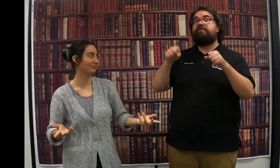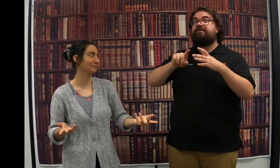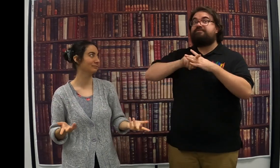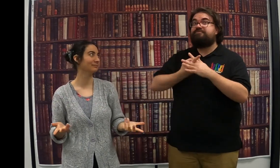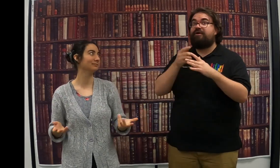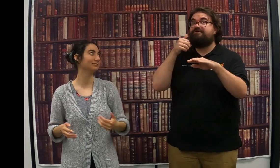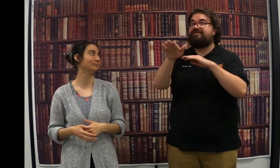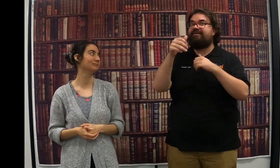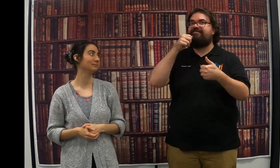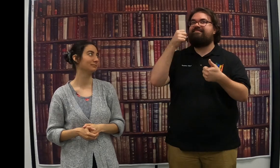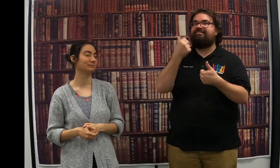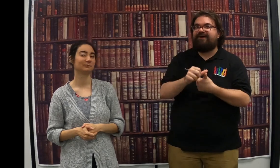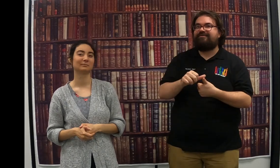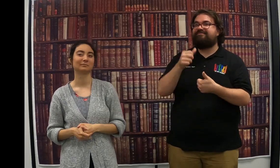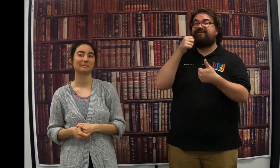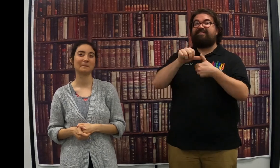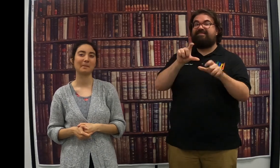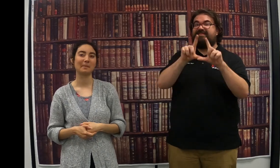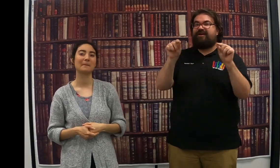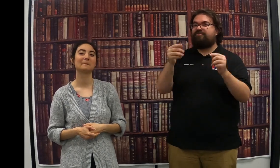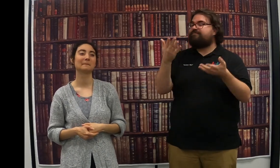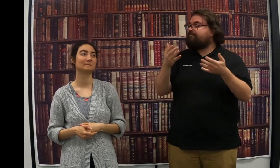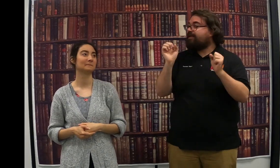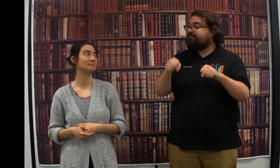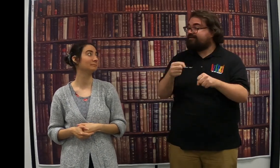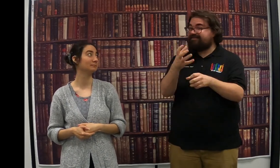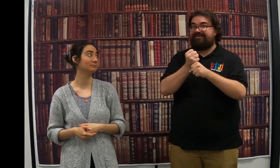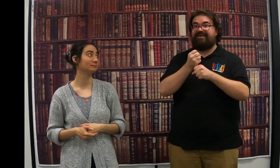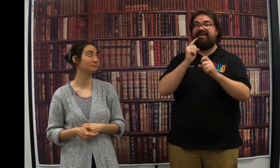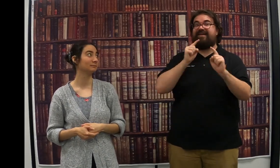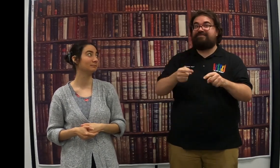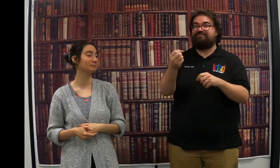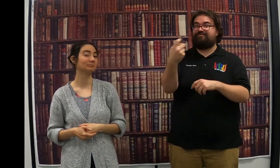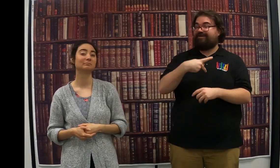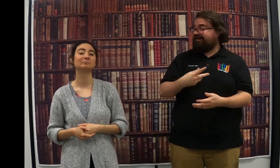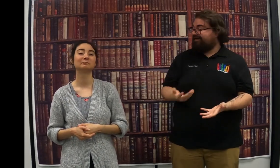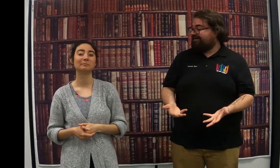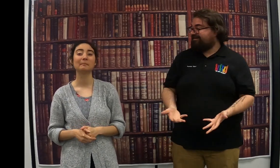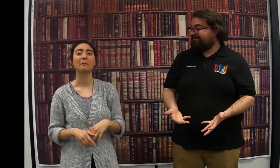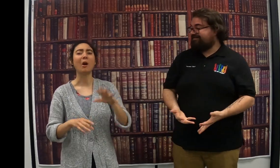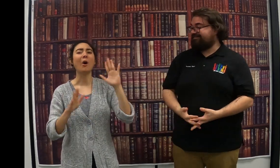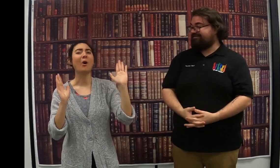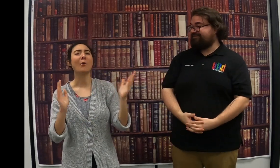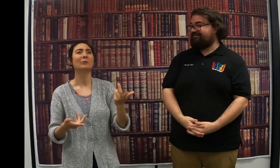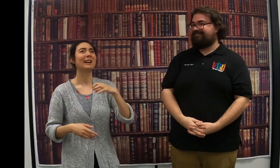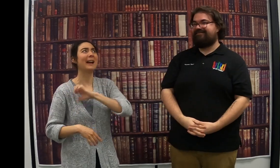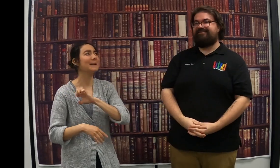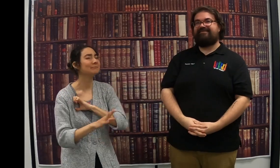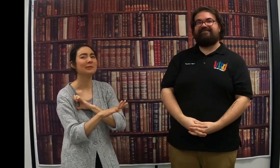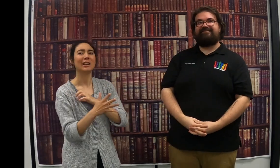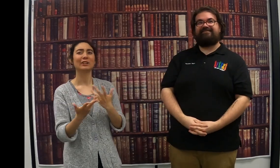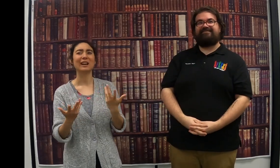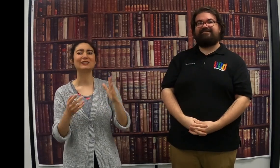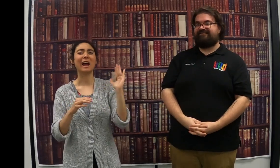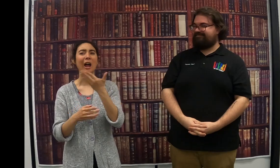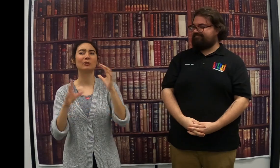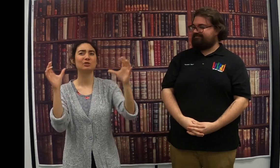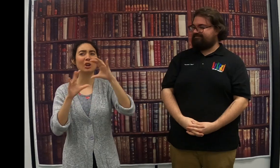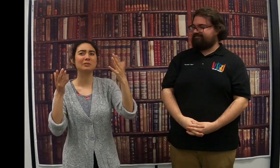We can begin sending letters. Letters that may get answered. Oh, Empress, our search may finally be